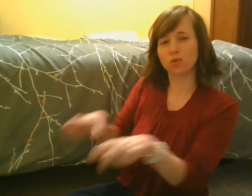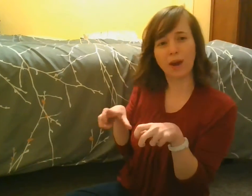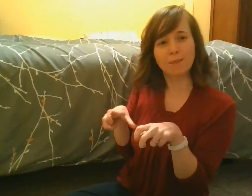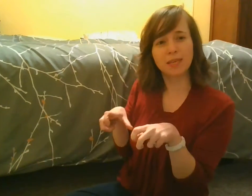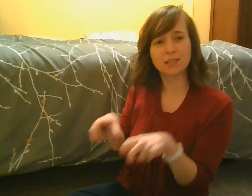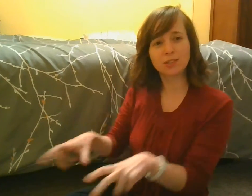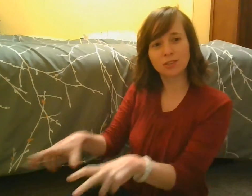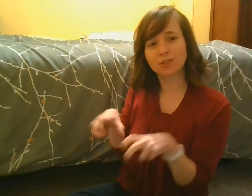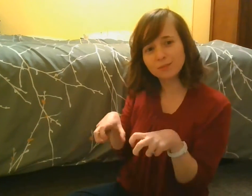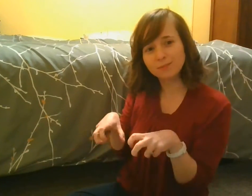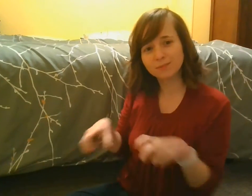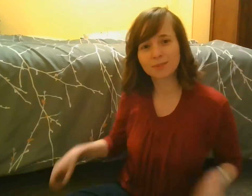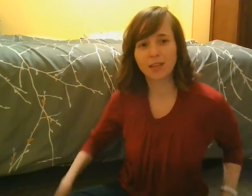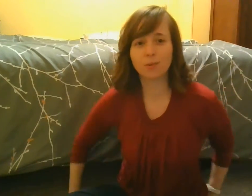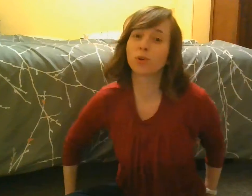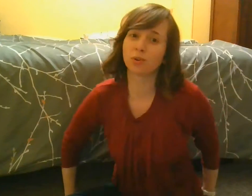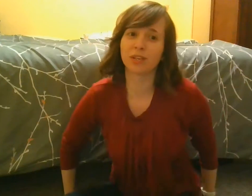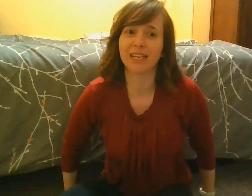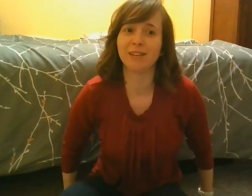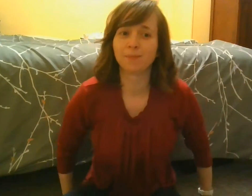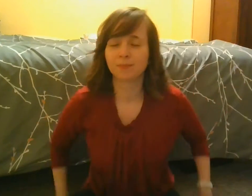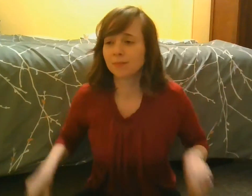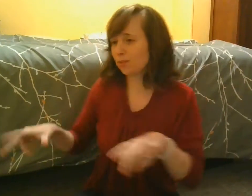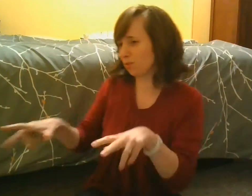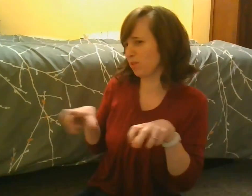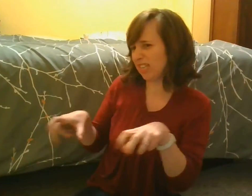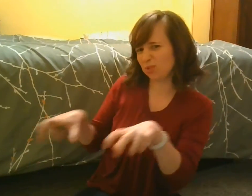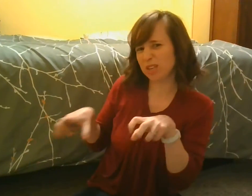grab things to you, okay? Or greedy. Greedy.